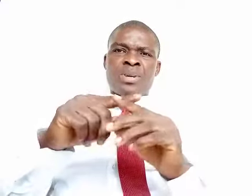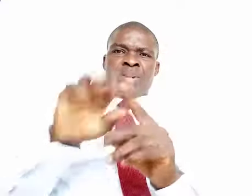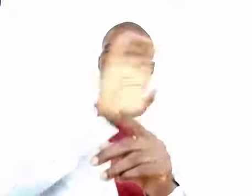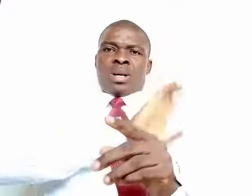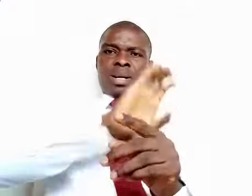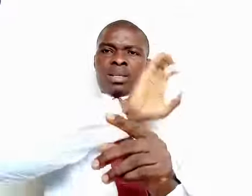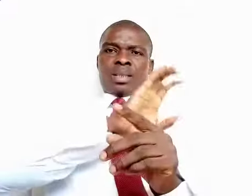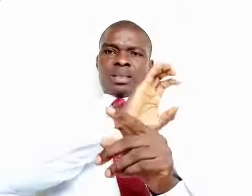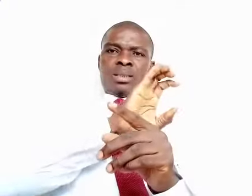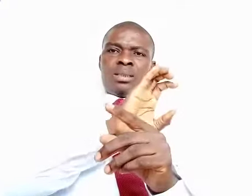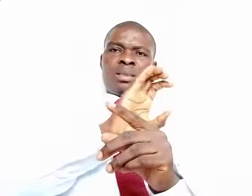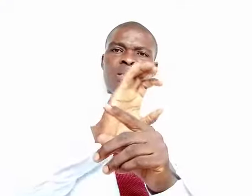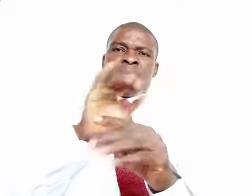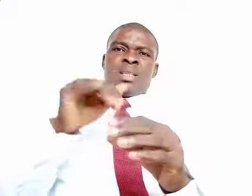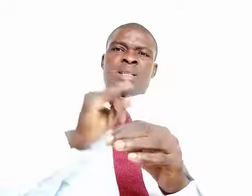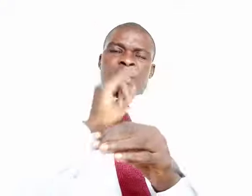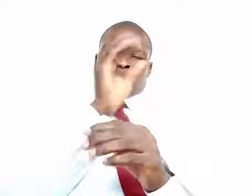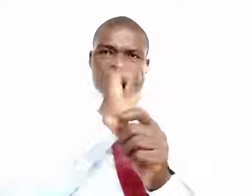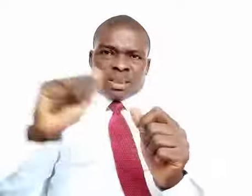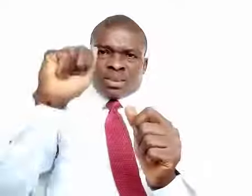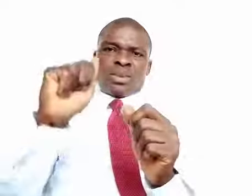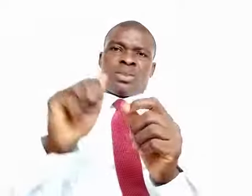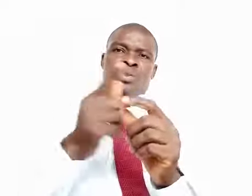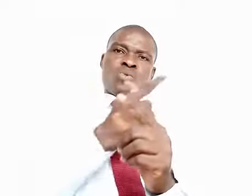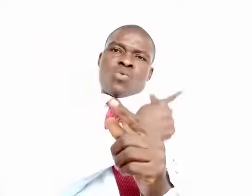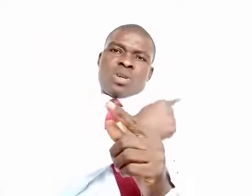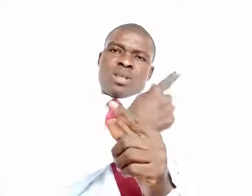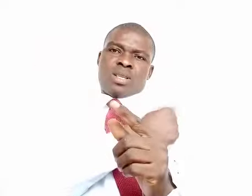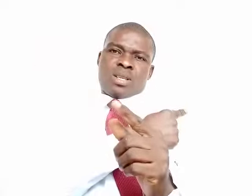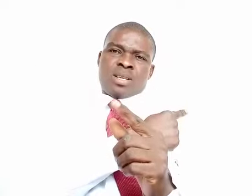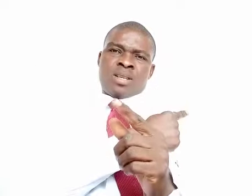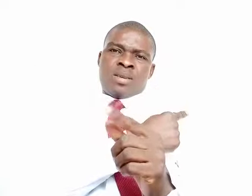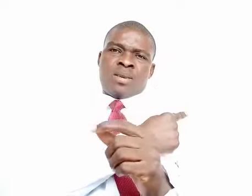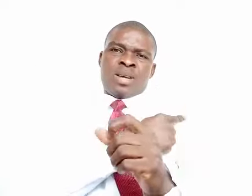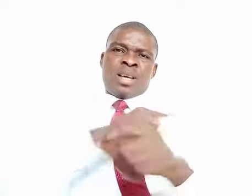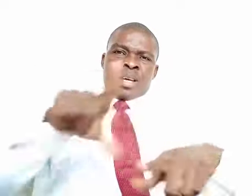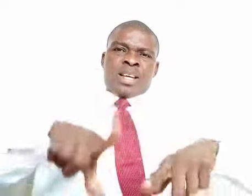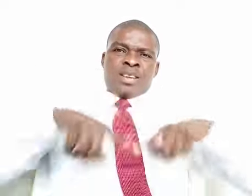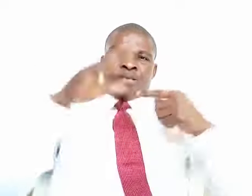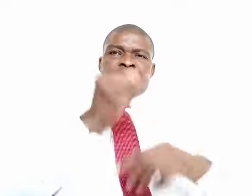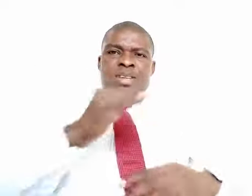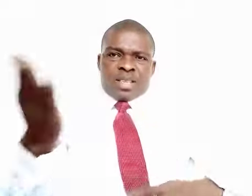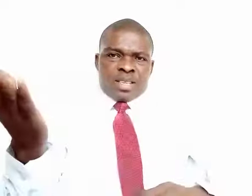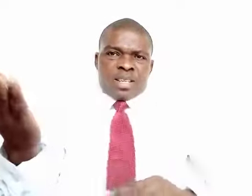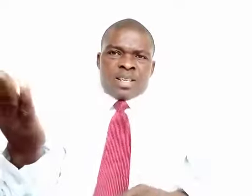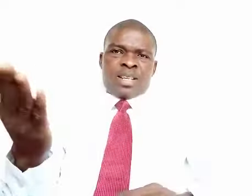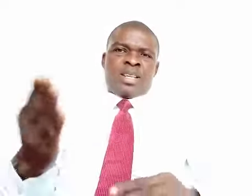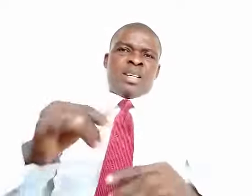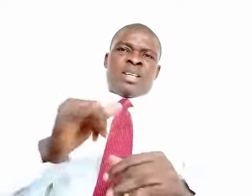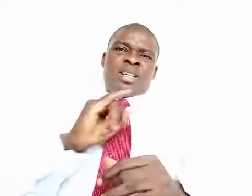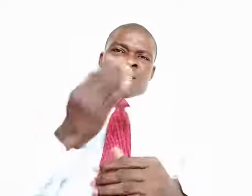Characteristics, a distinguishing quality. Living things, things that have